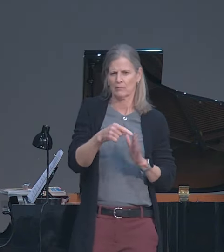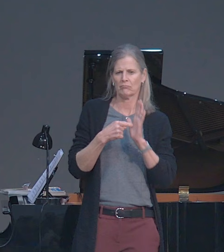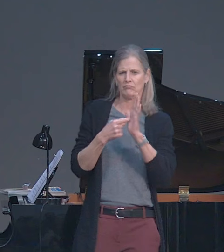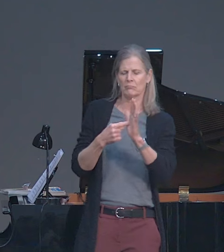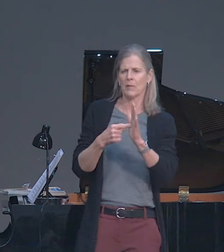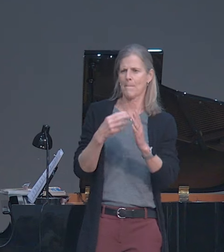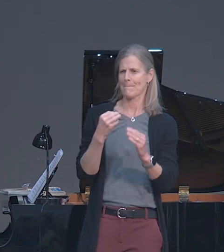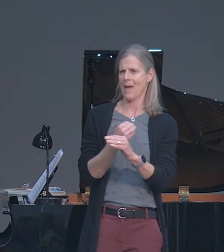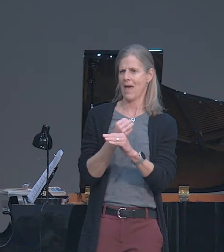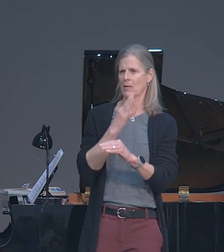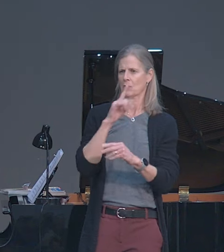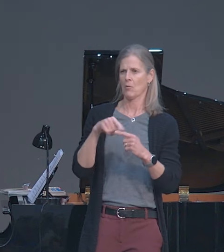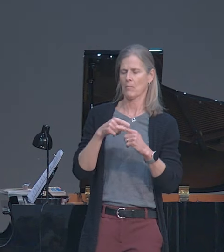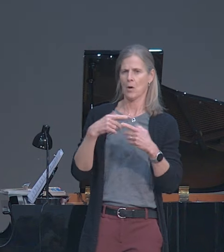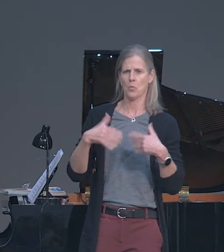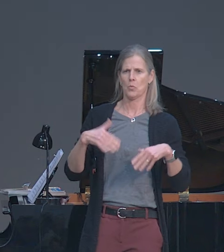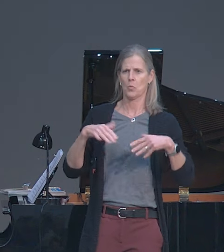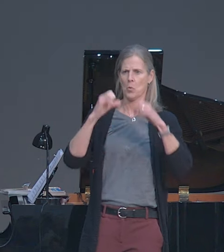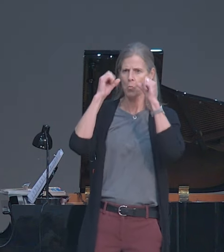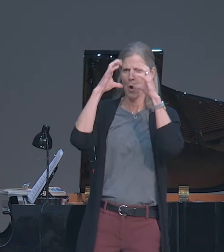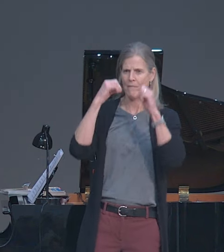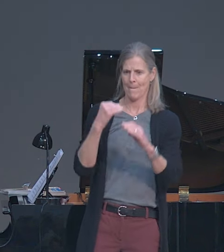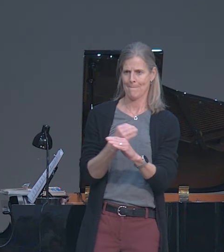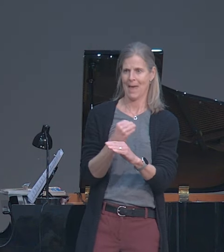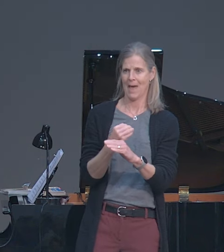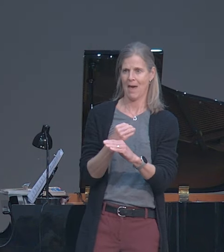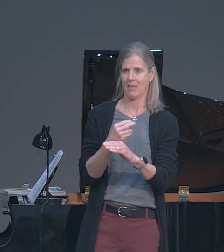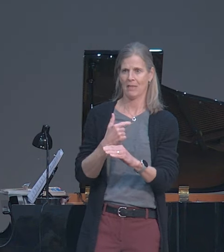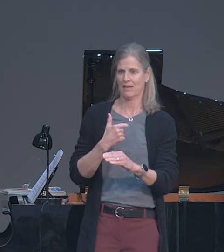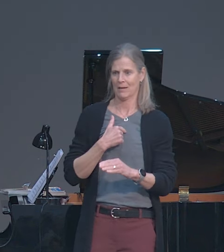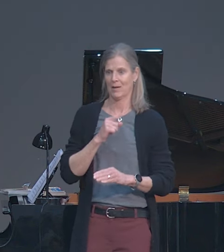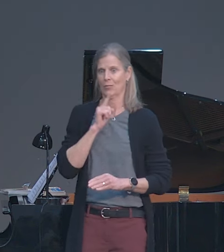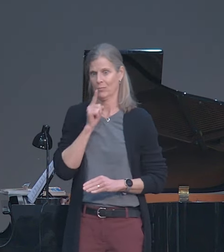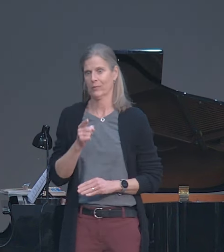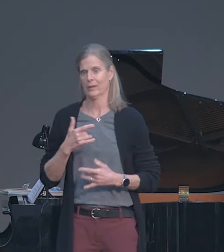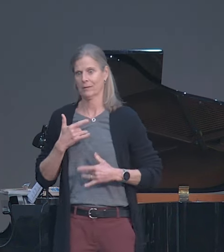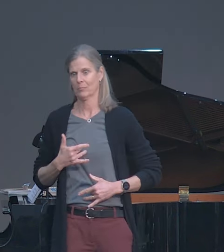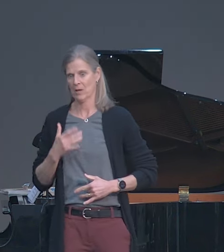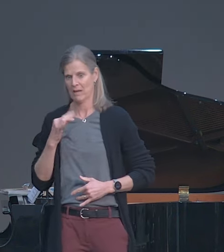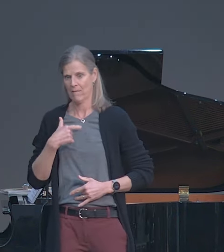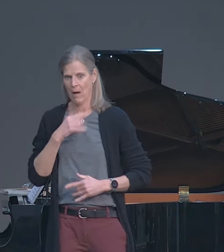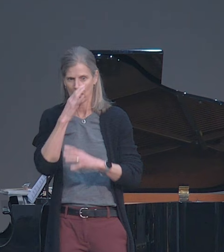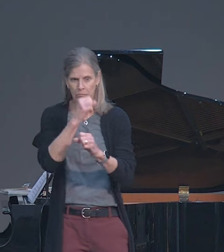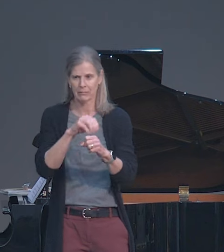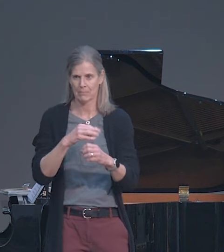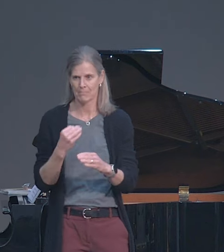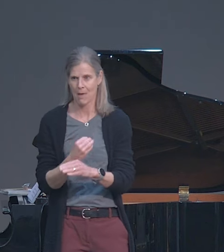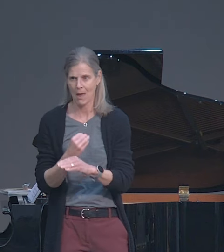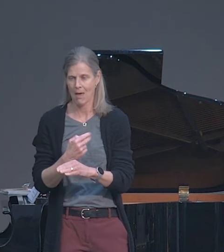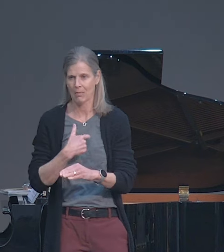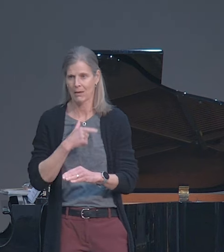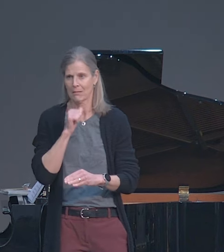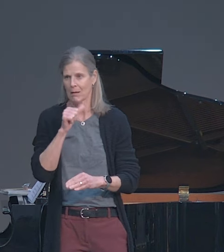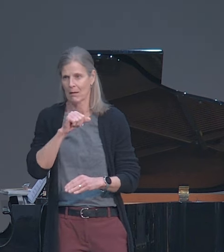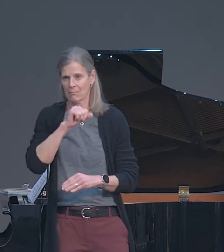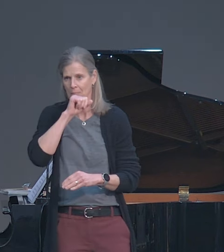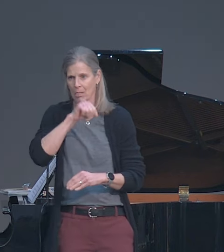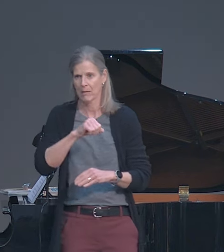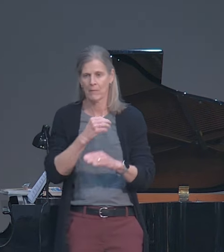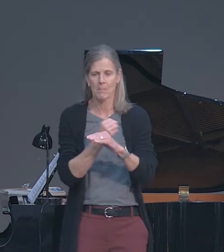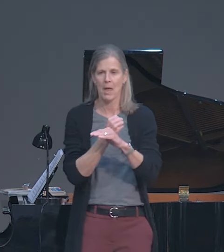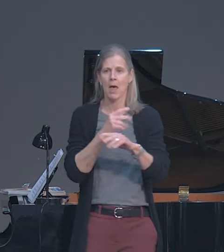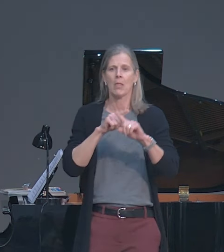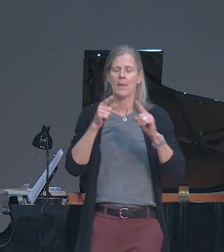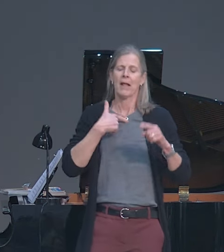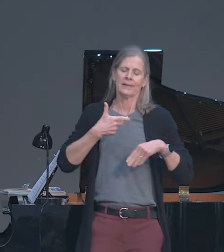of mathematics. Now, I must have been really down to be there. But I went